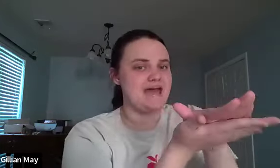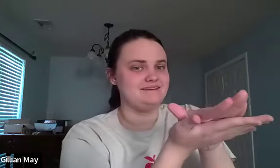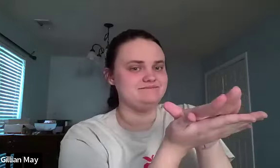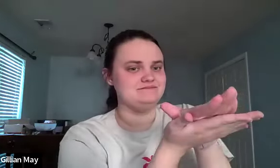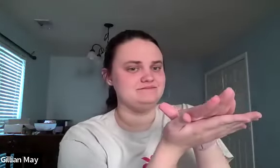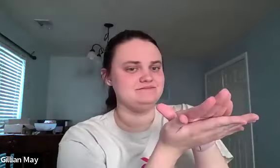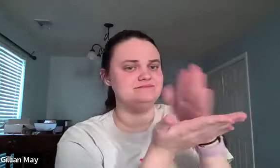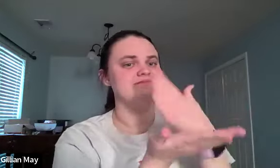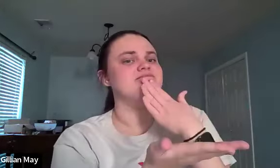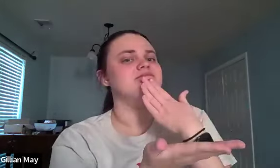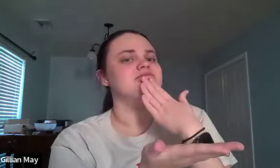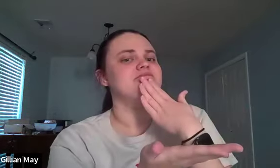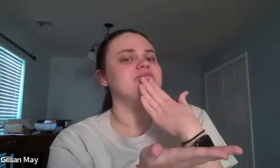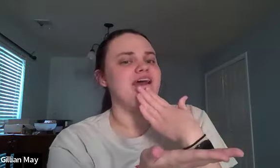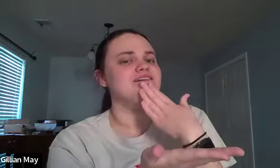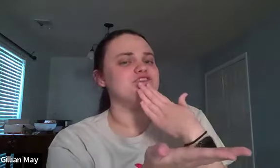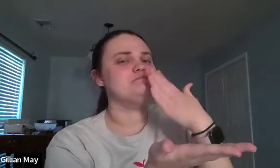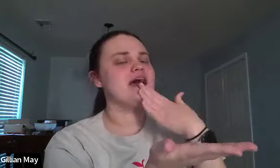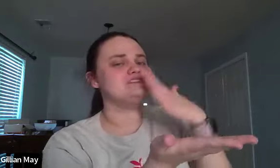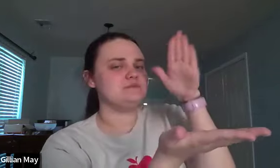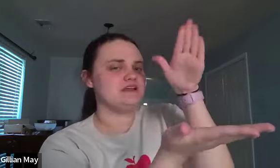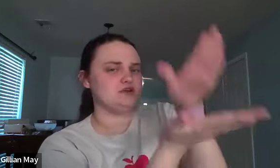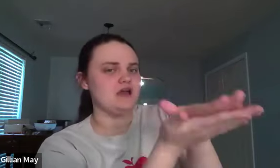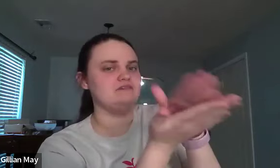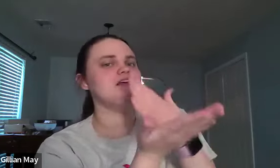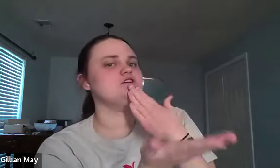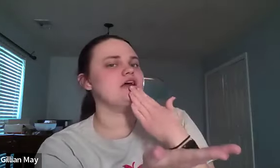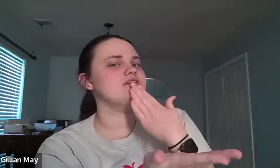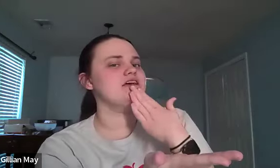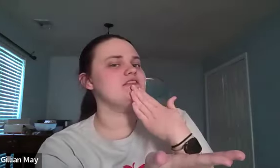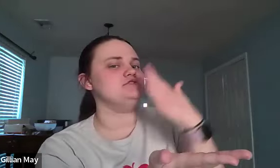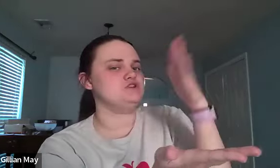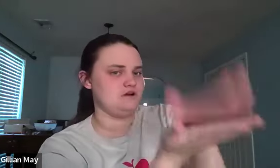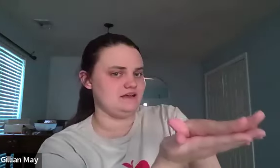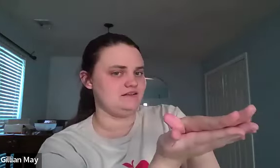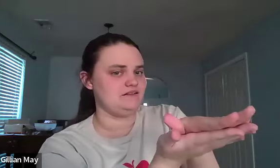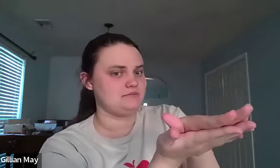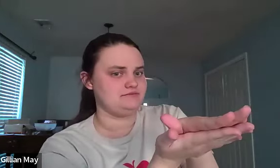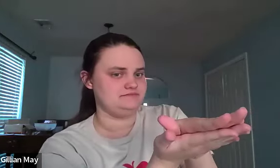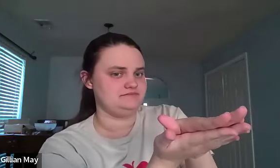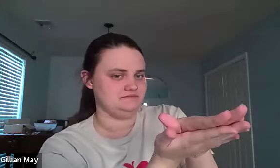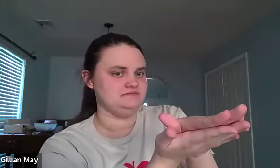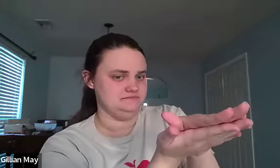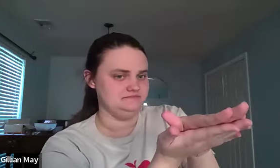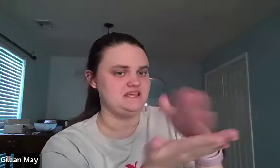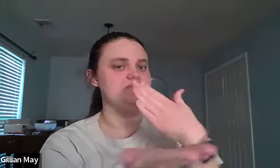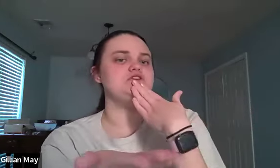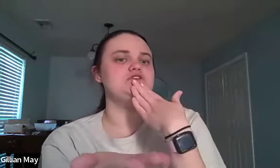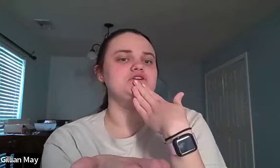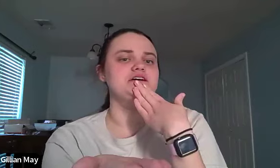Bad. Yeah. So bad's going to be like you're kind of like you're having it and then you turn and clap. And then good